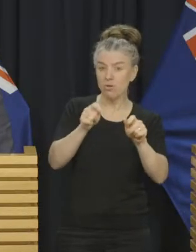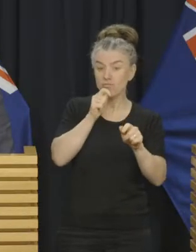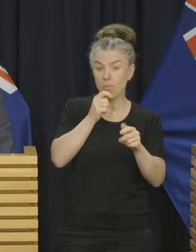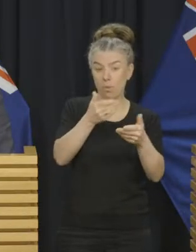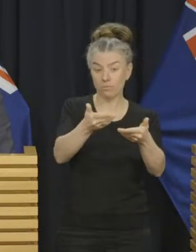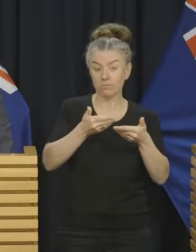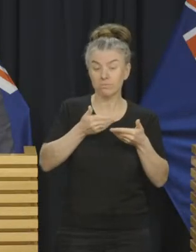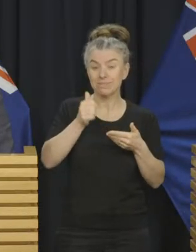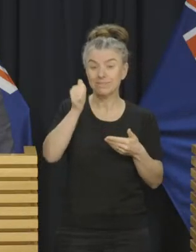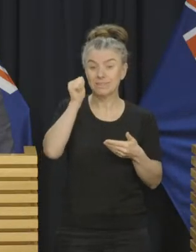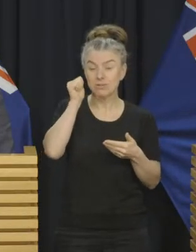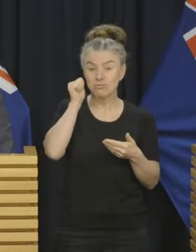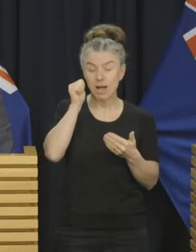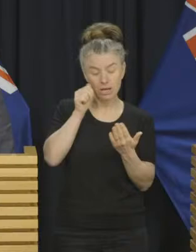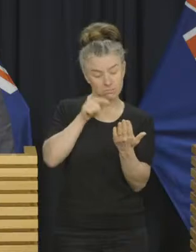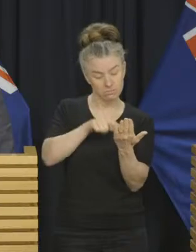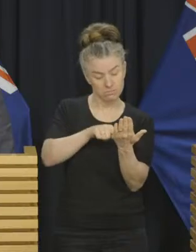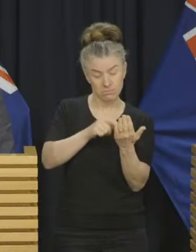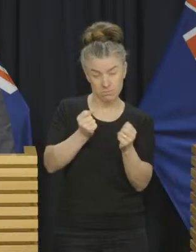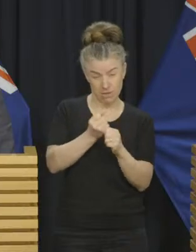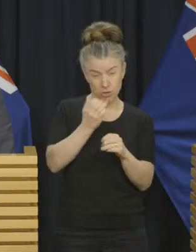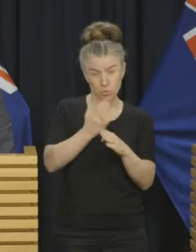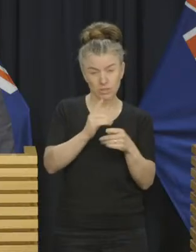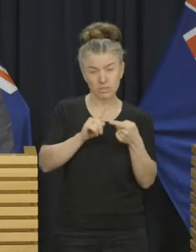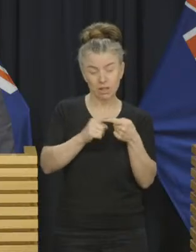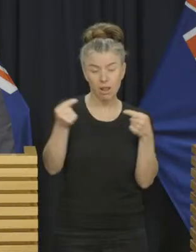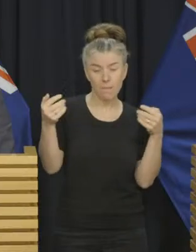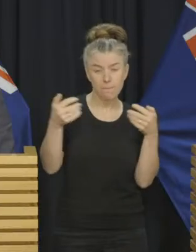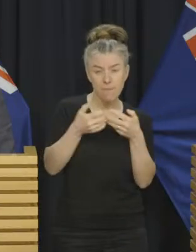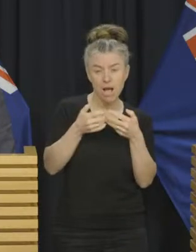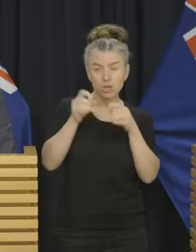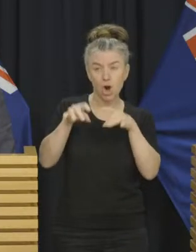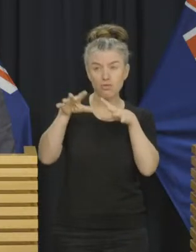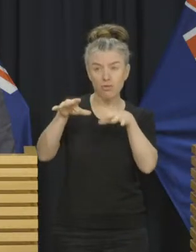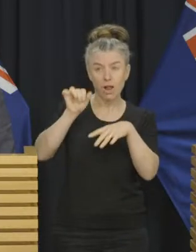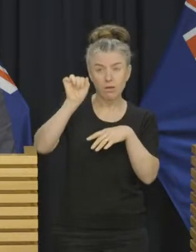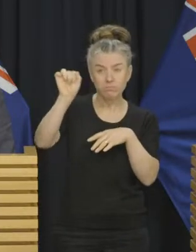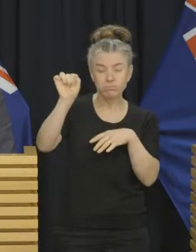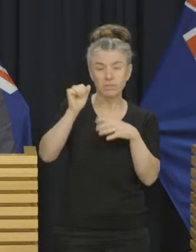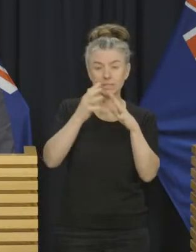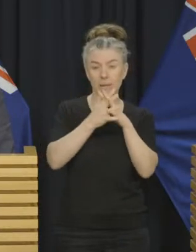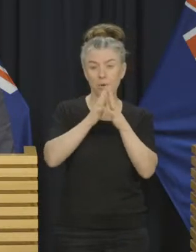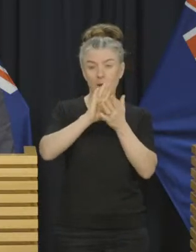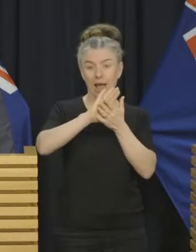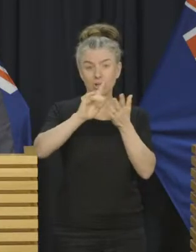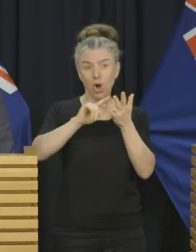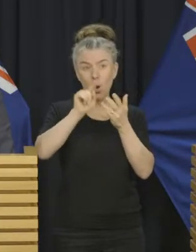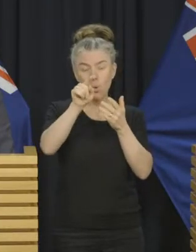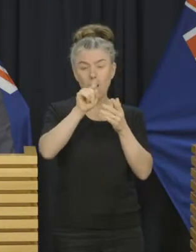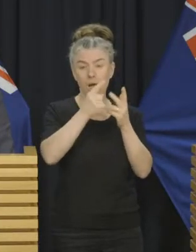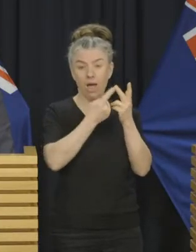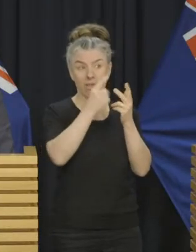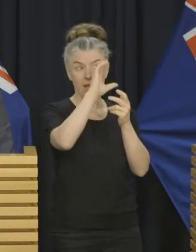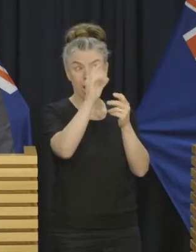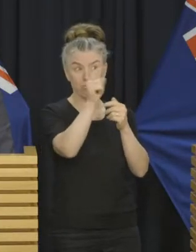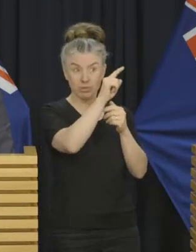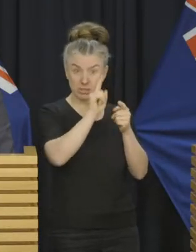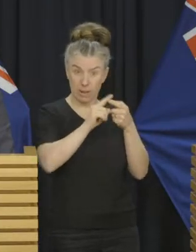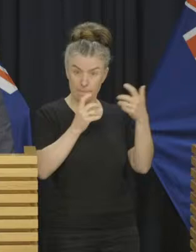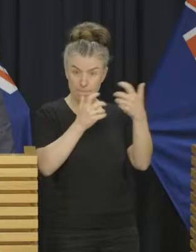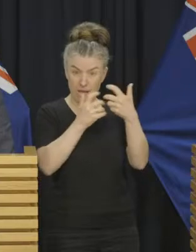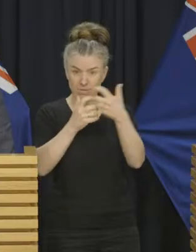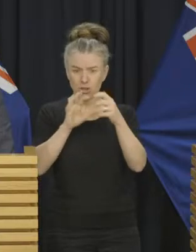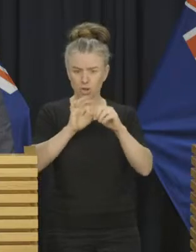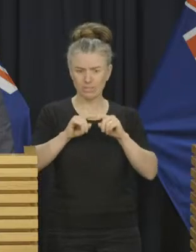back yesterday to check that we were still aligned with Australia, the WHO and other countries. One of the things we are going to